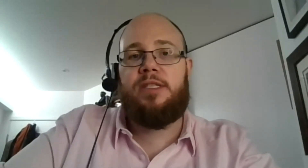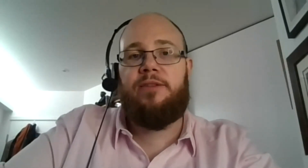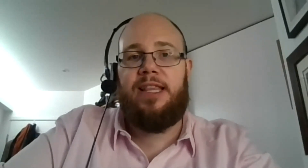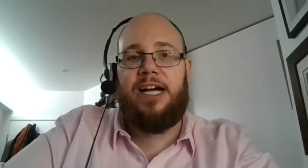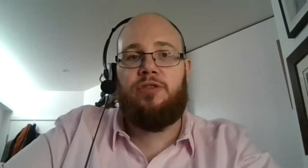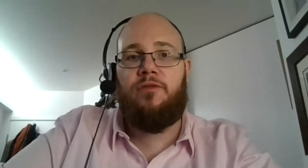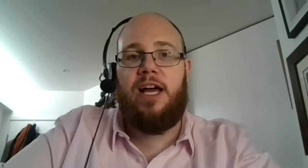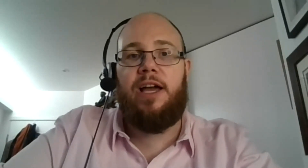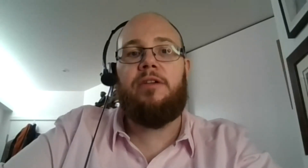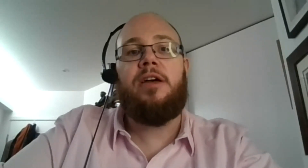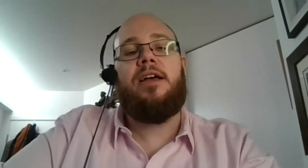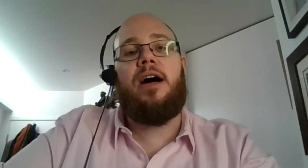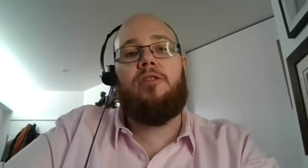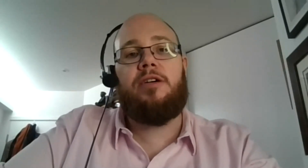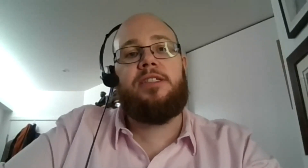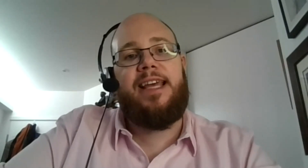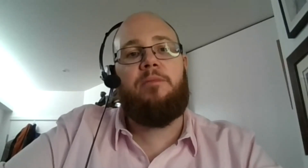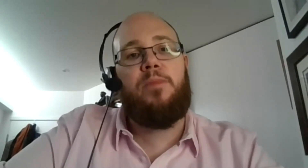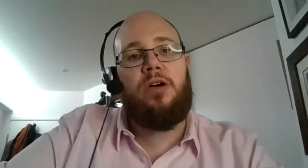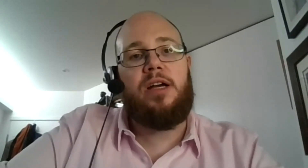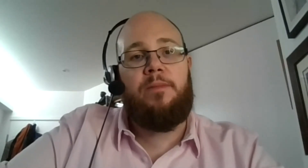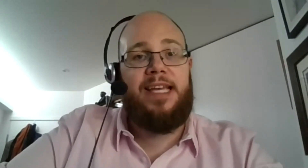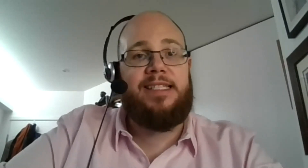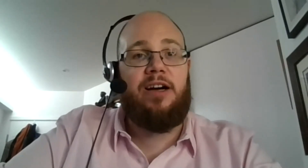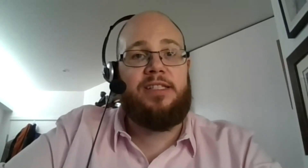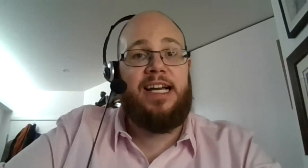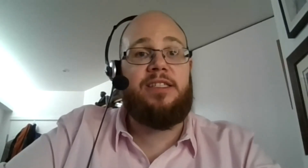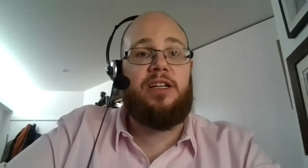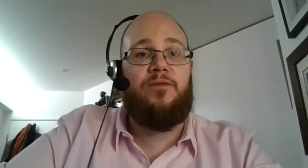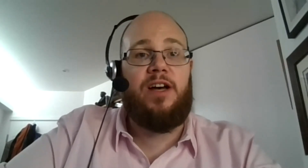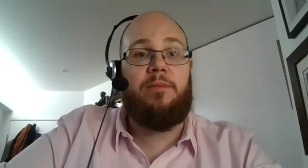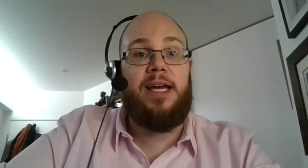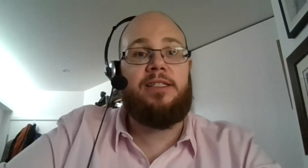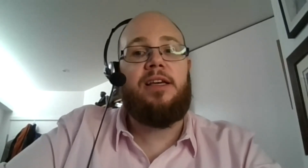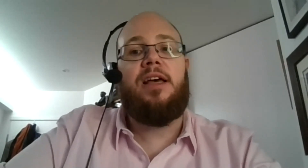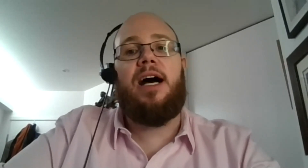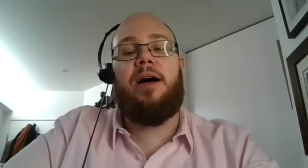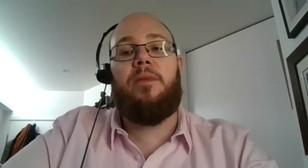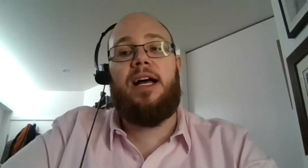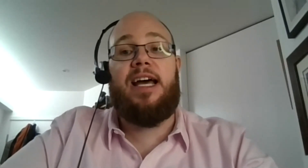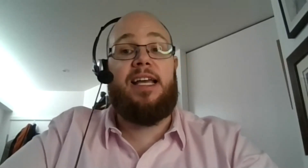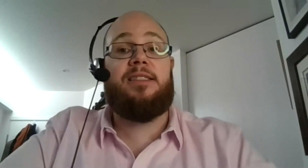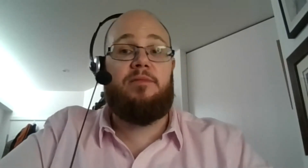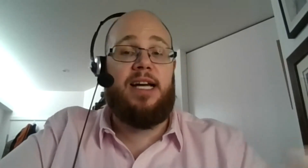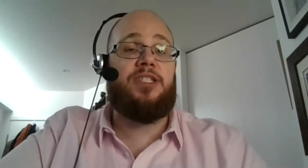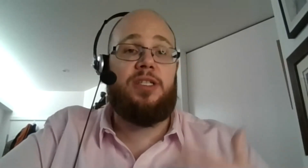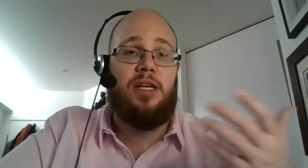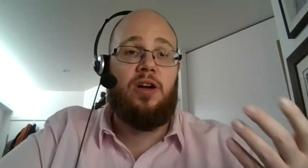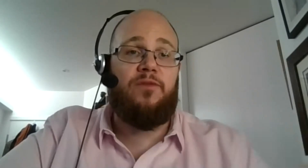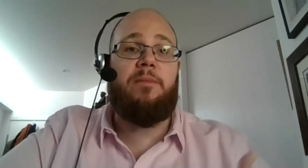positive with lateral flow are asked to then book a PCR test to confirm it. And that's just a